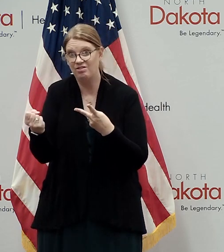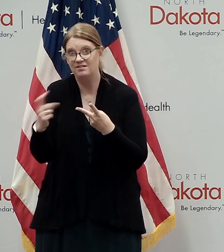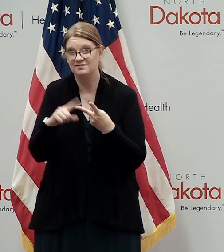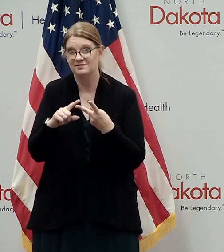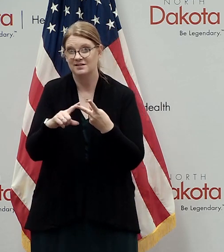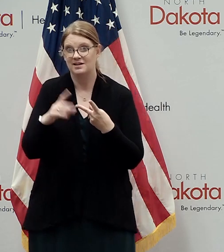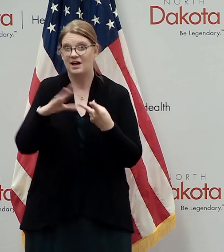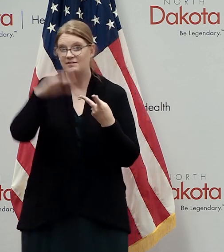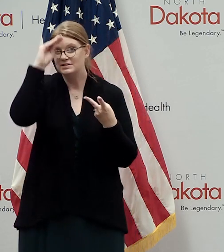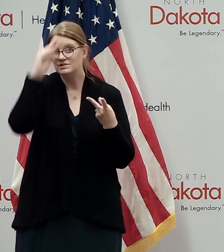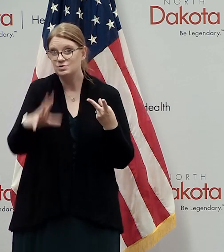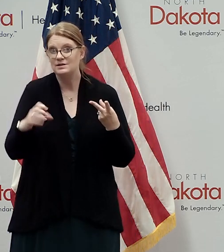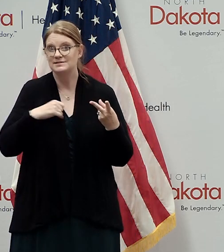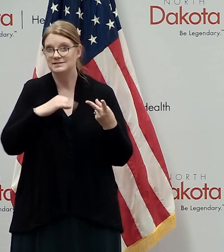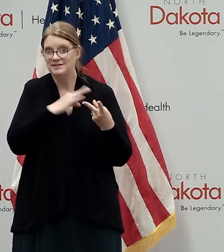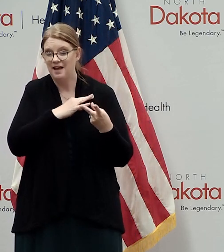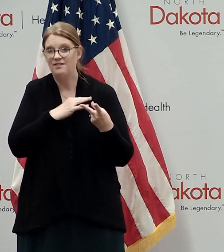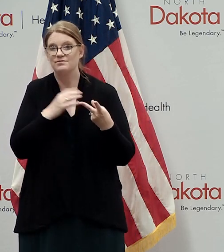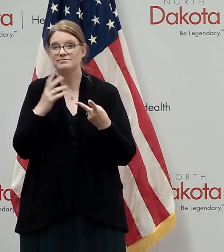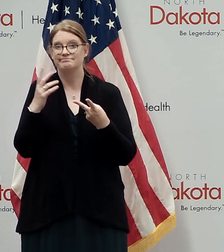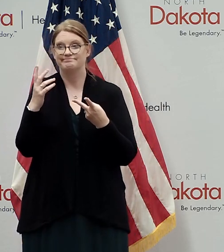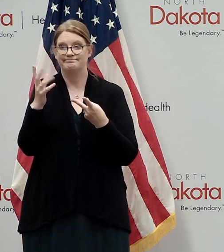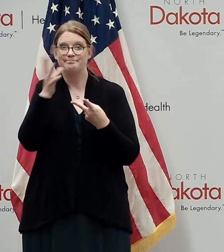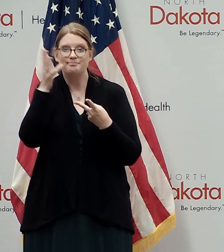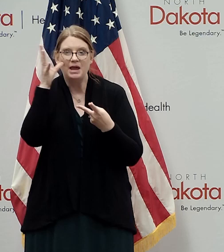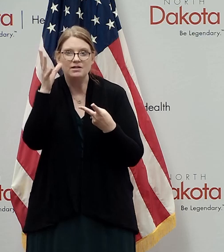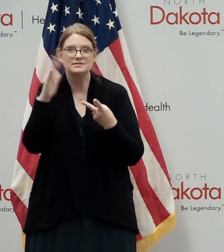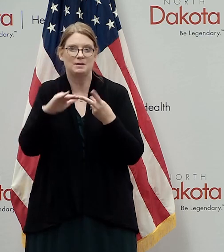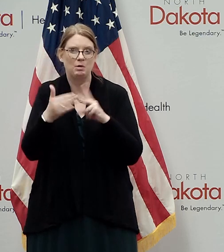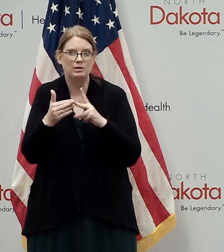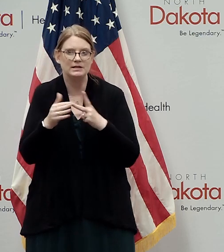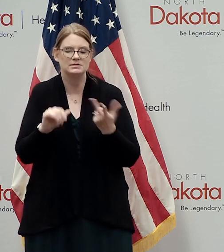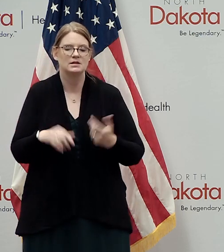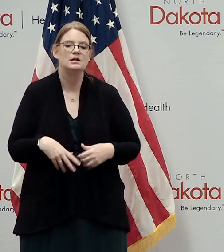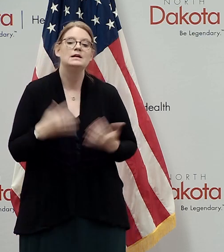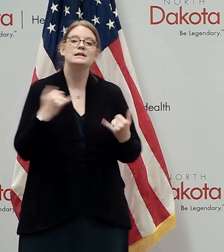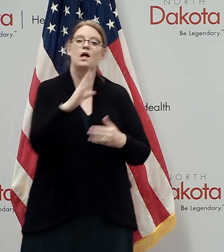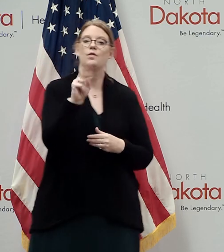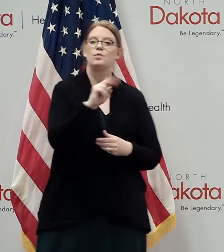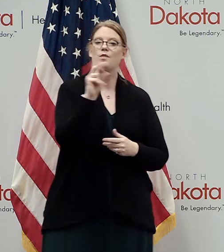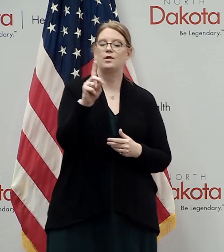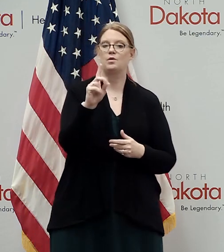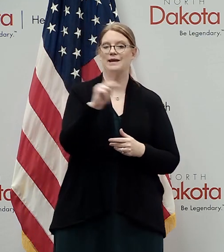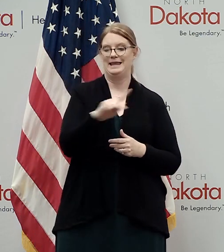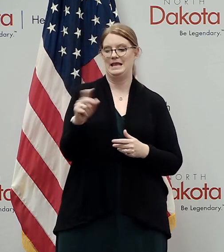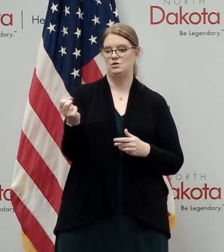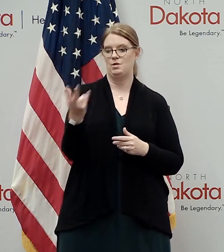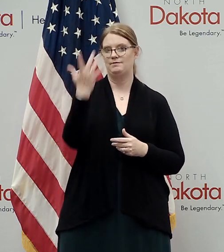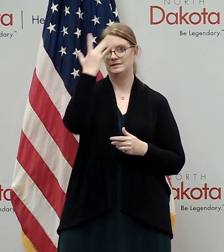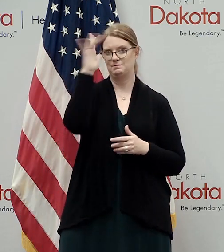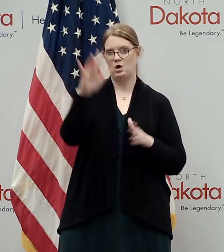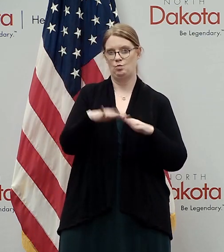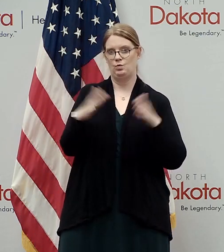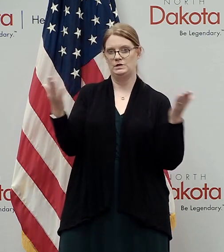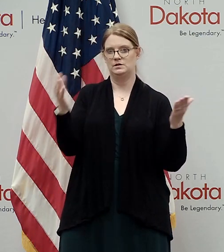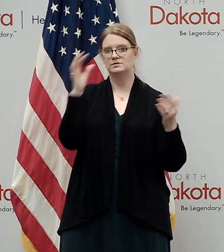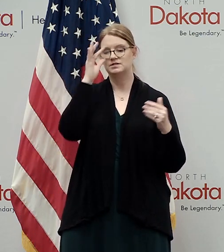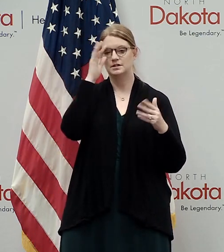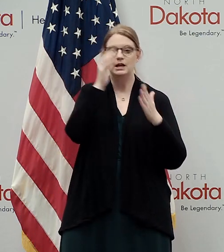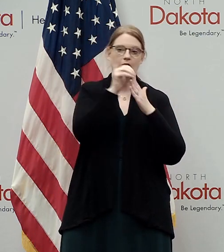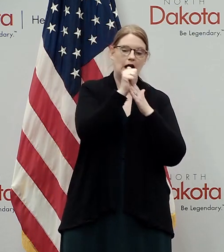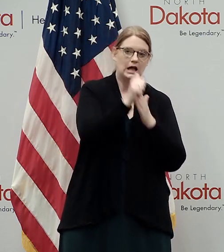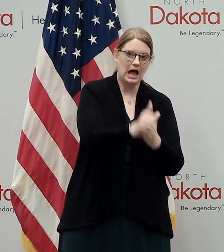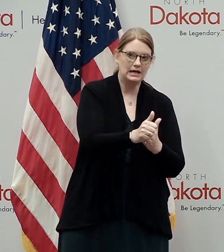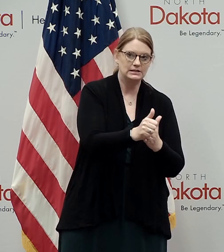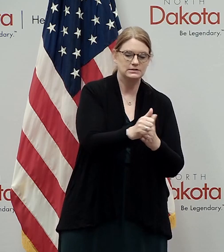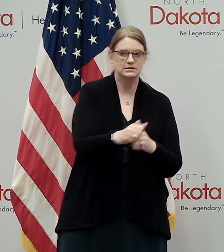families, and communities. The North Dakota K-12 Smart Restart provides a guidance and expectation to